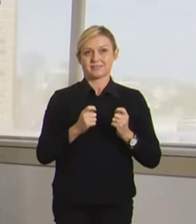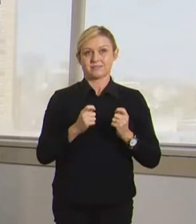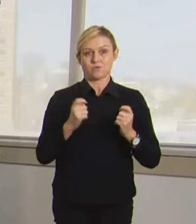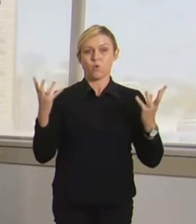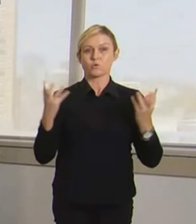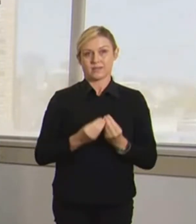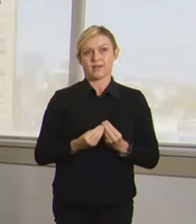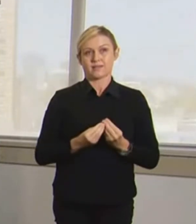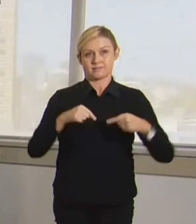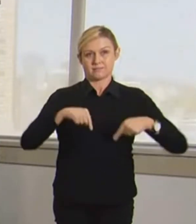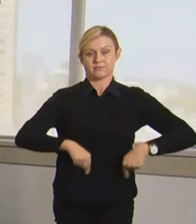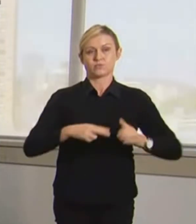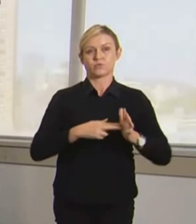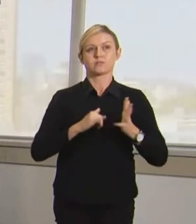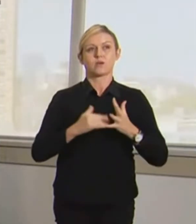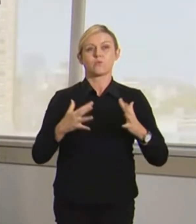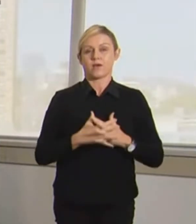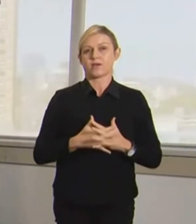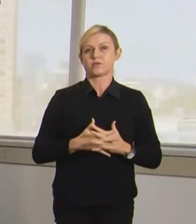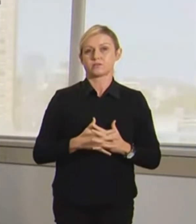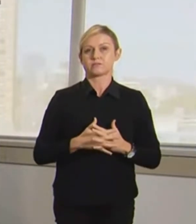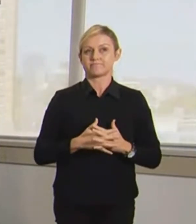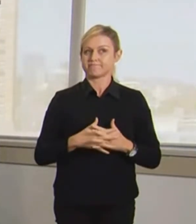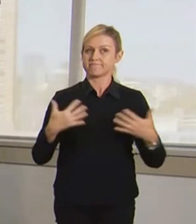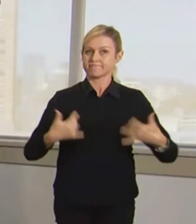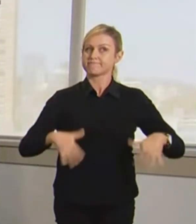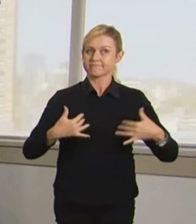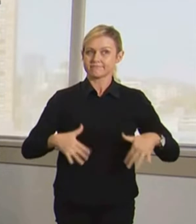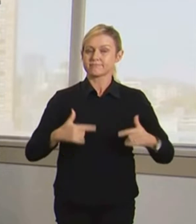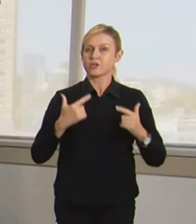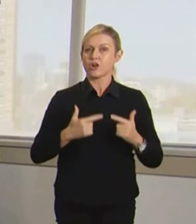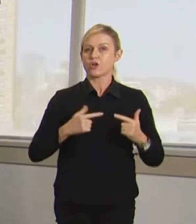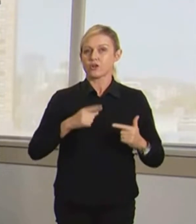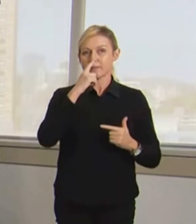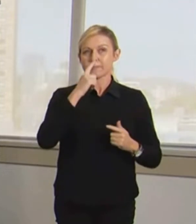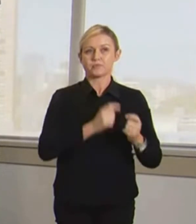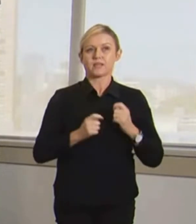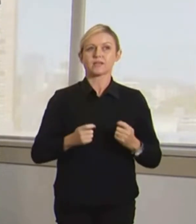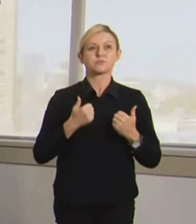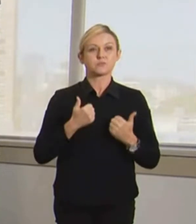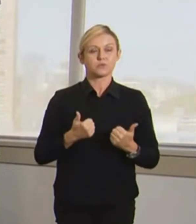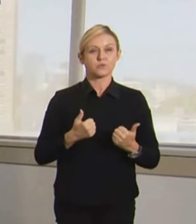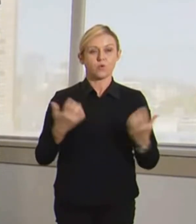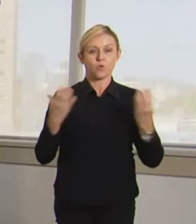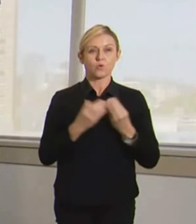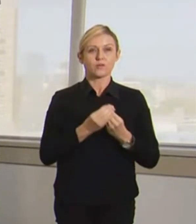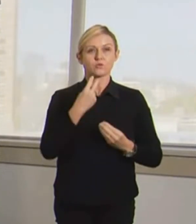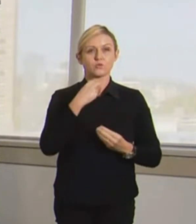243,128 people. So that is quite a substantial number of people. The good news out of that